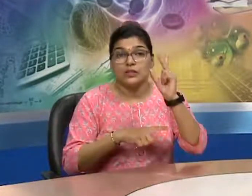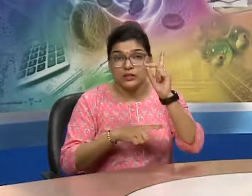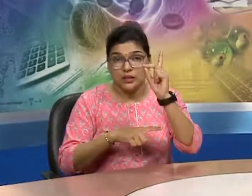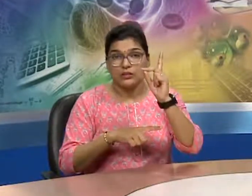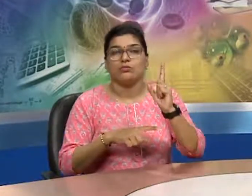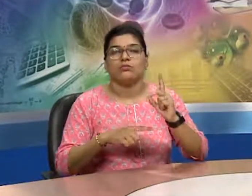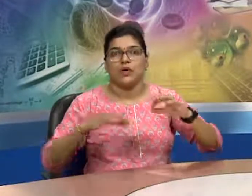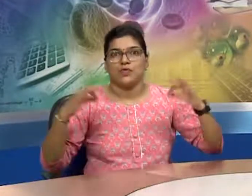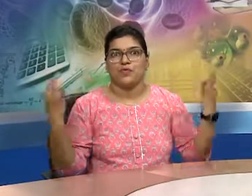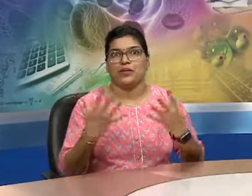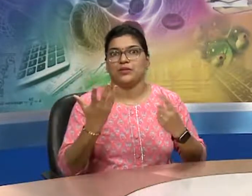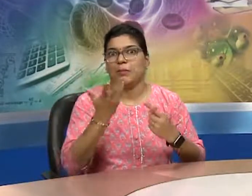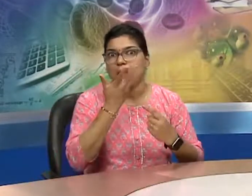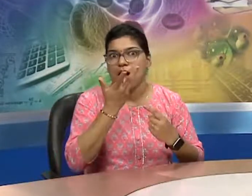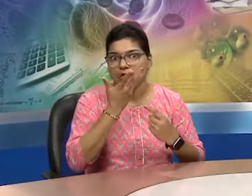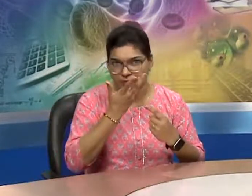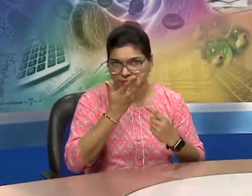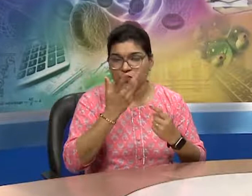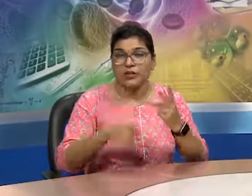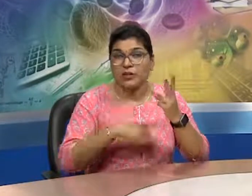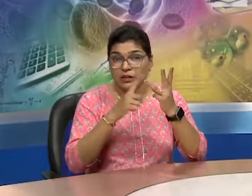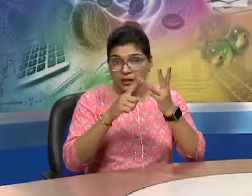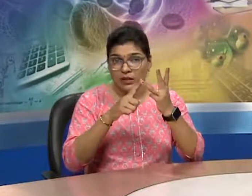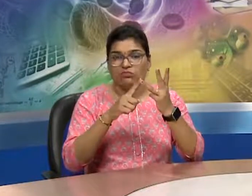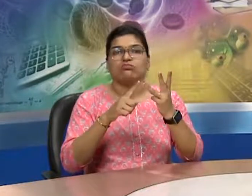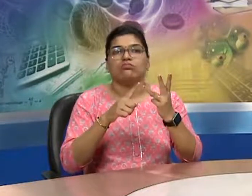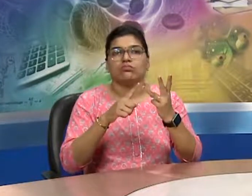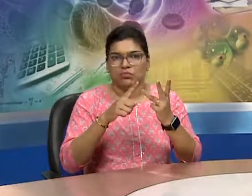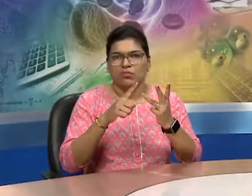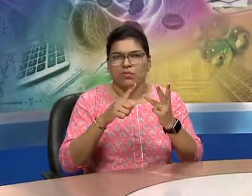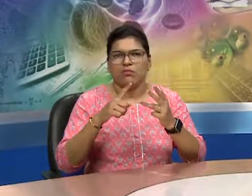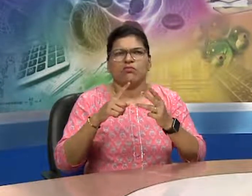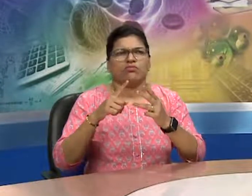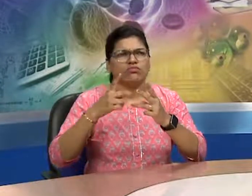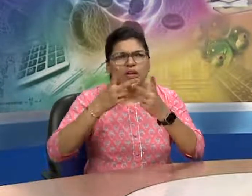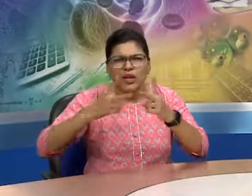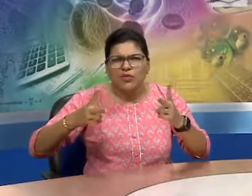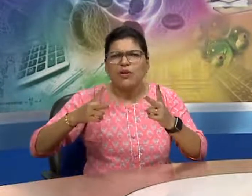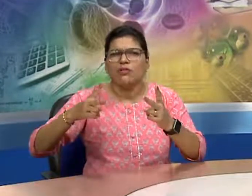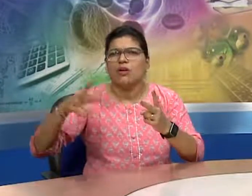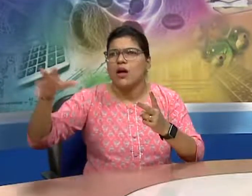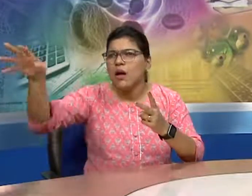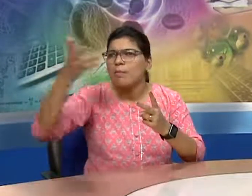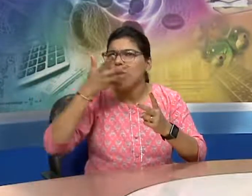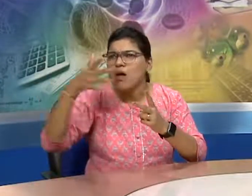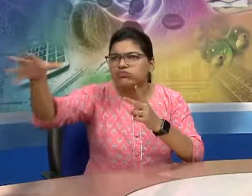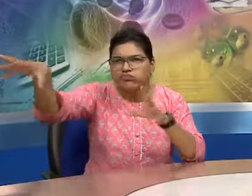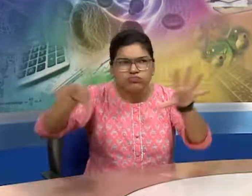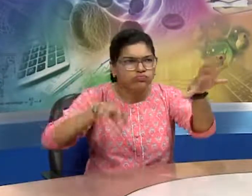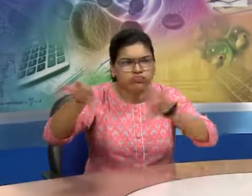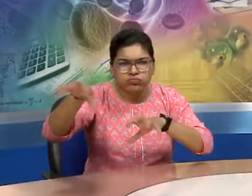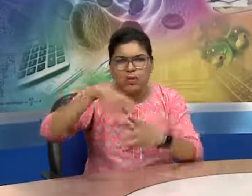is estuarine, and fourth one is ocean.